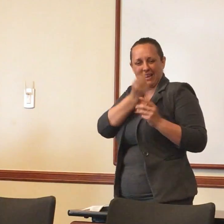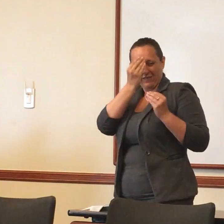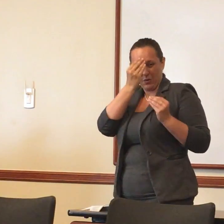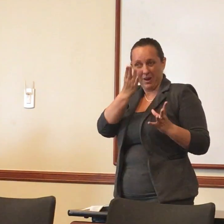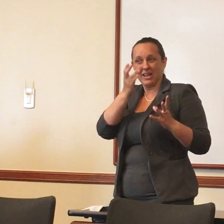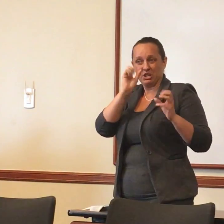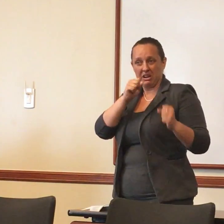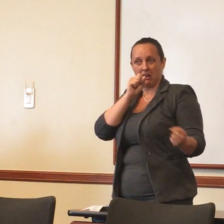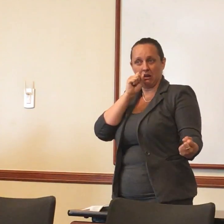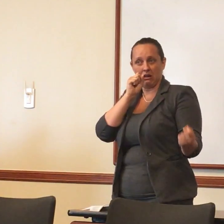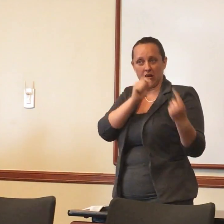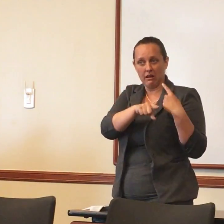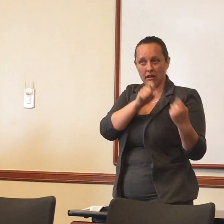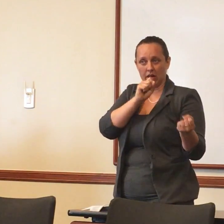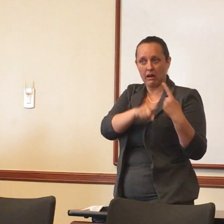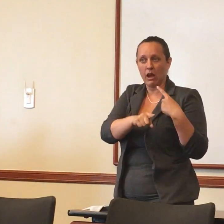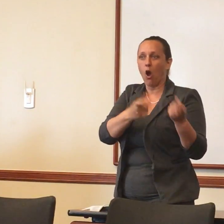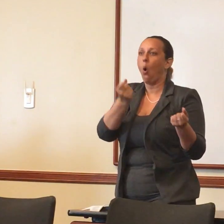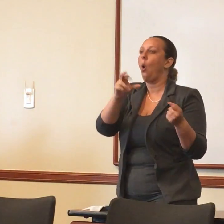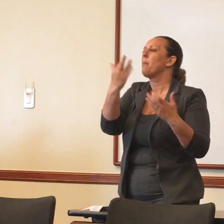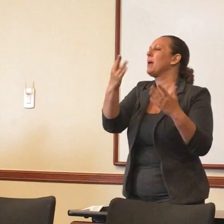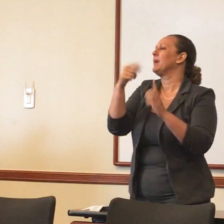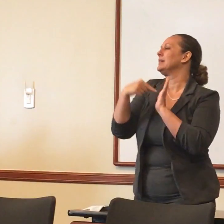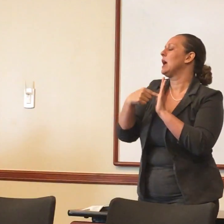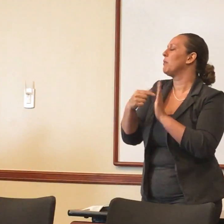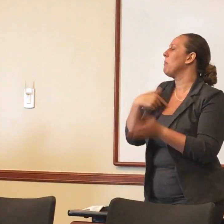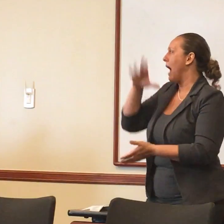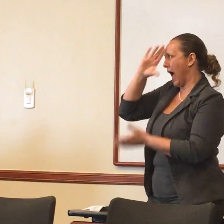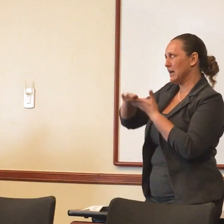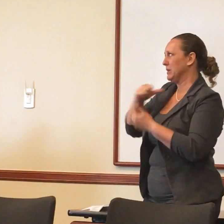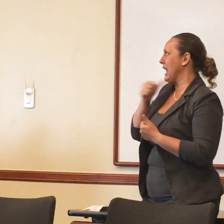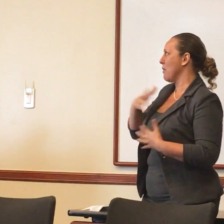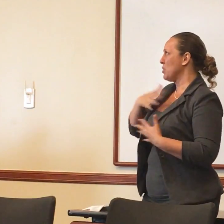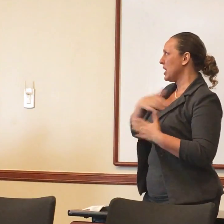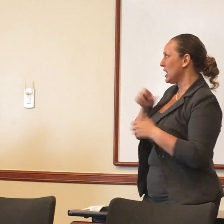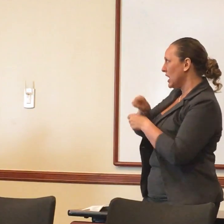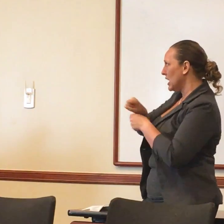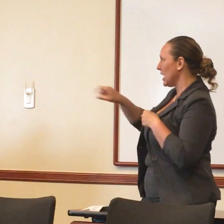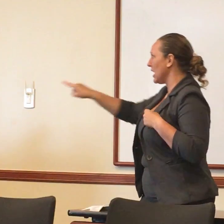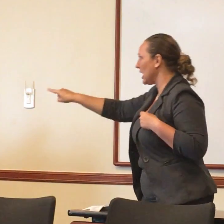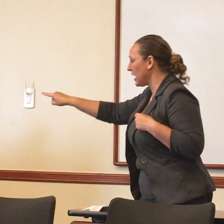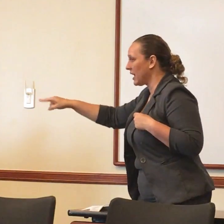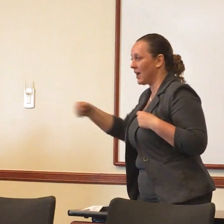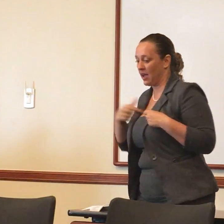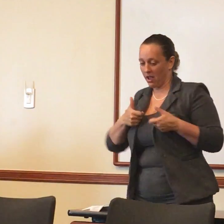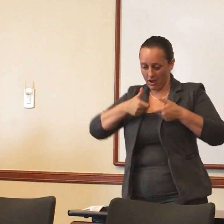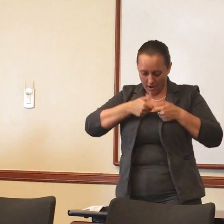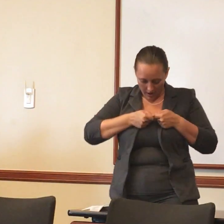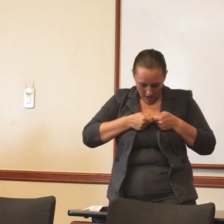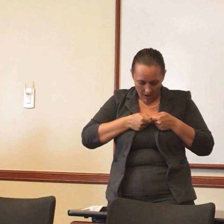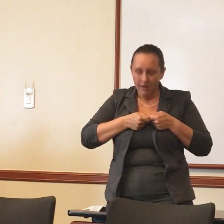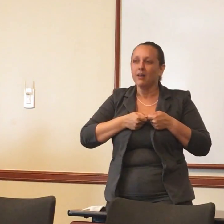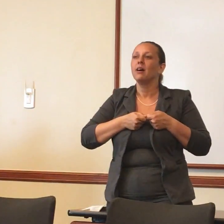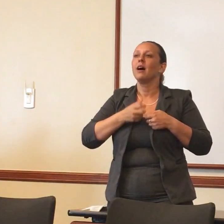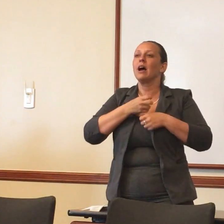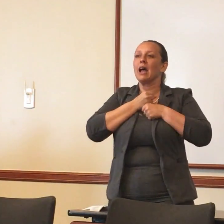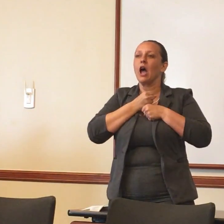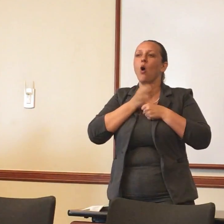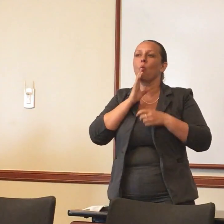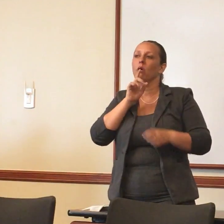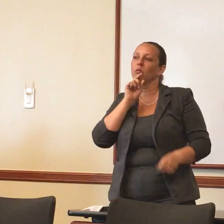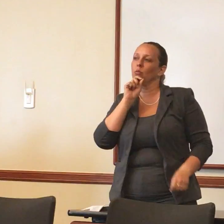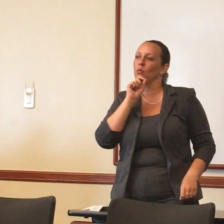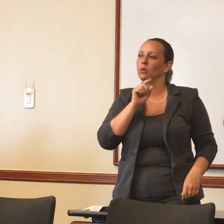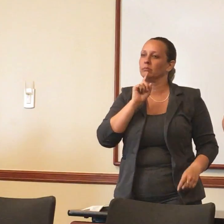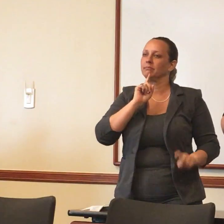what, if I say my husband's not breathing. Yes, they will ask other questions. If it is something, the